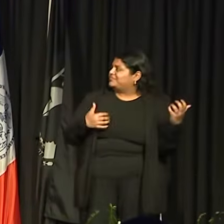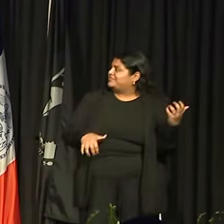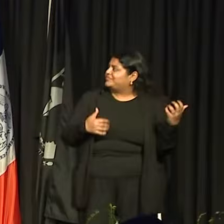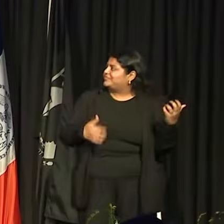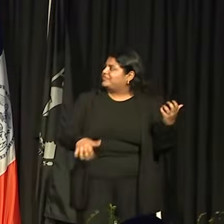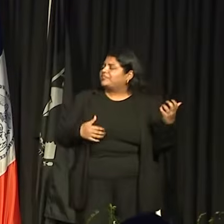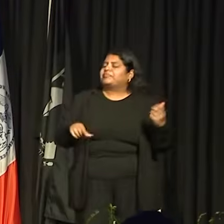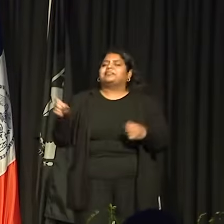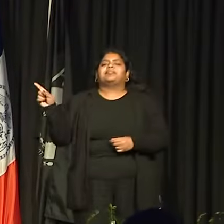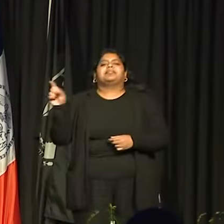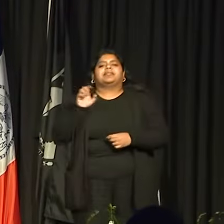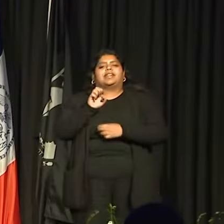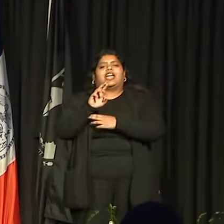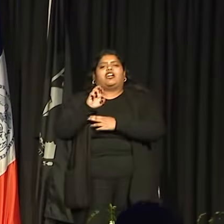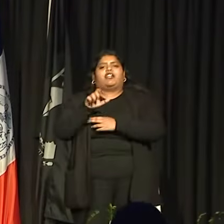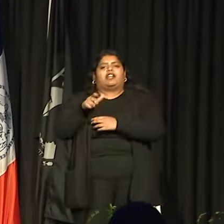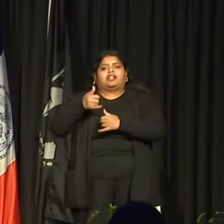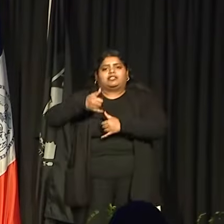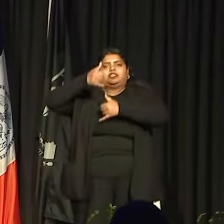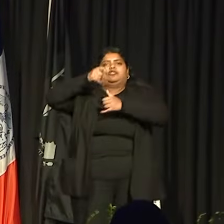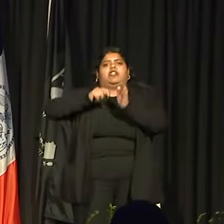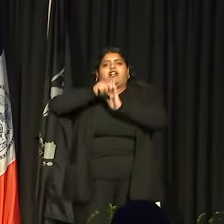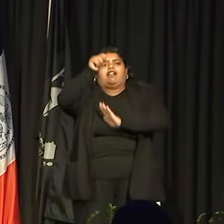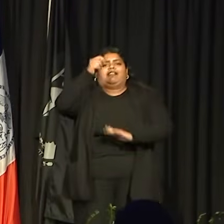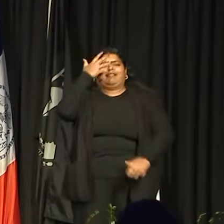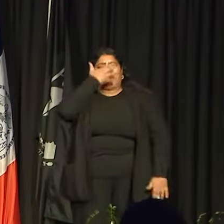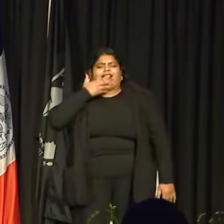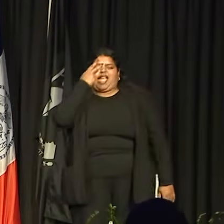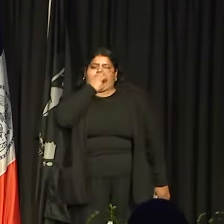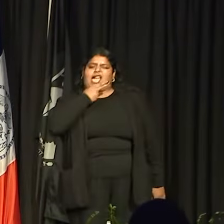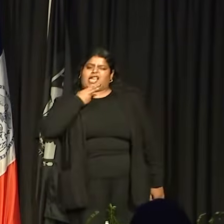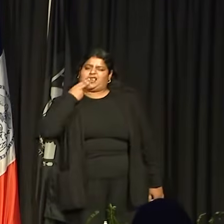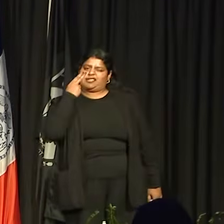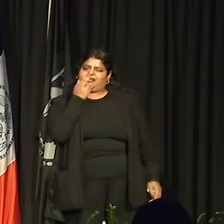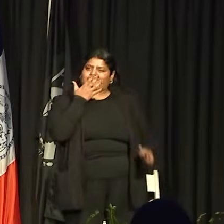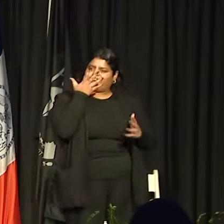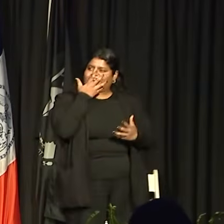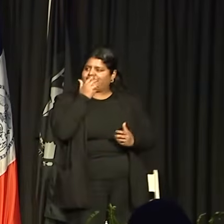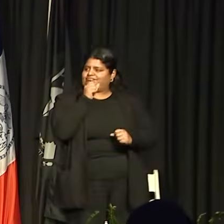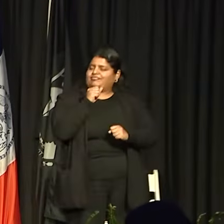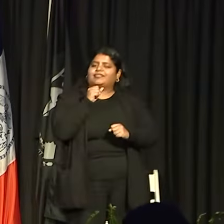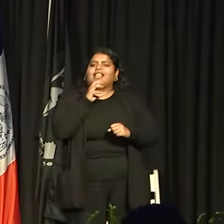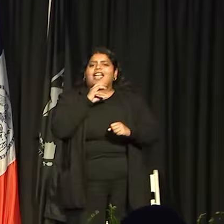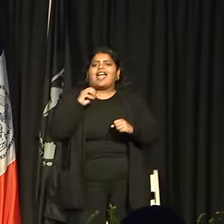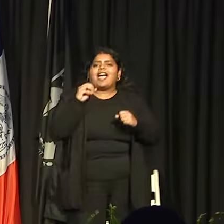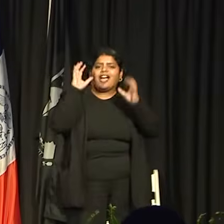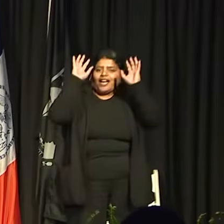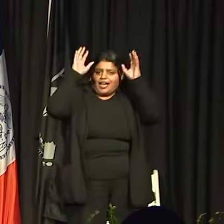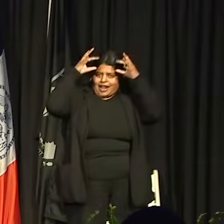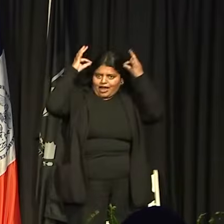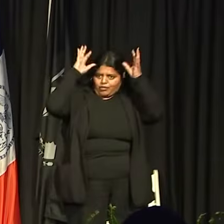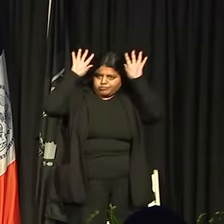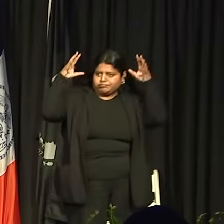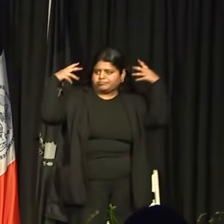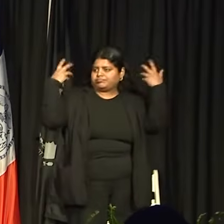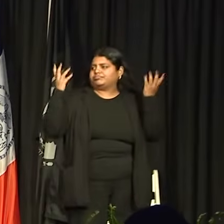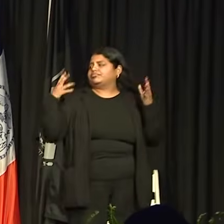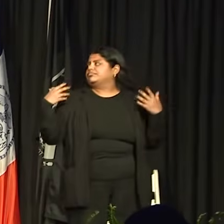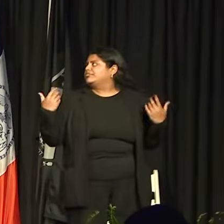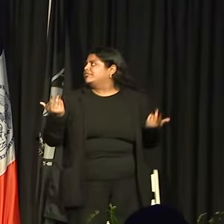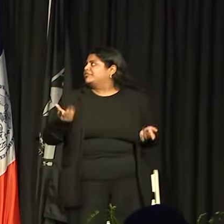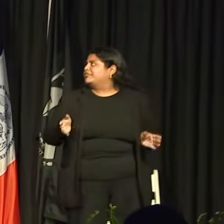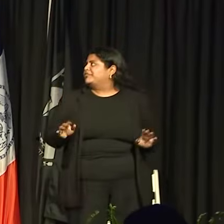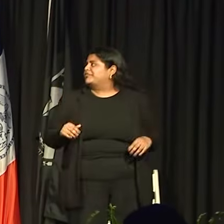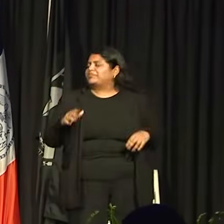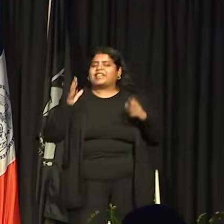Eric is a tall man with rugged, handsome looks and luscious locks of hair, in a